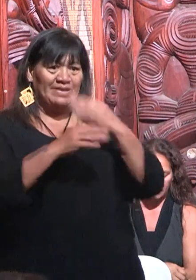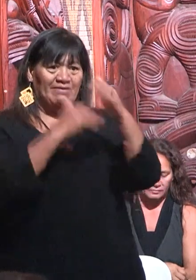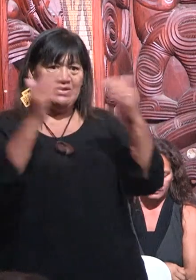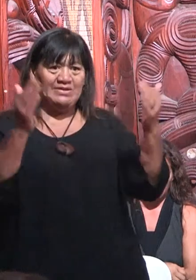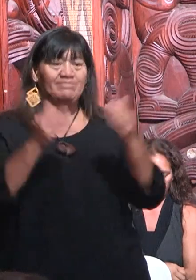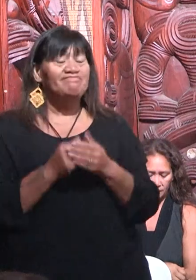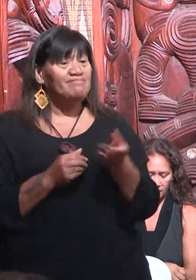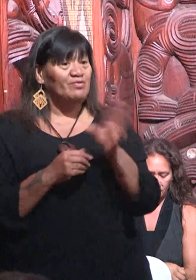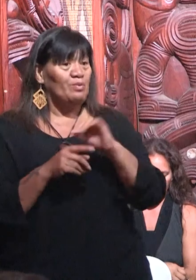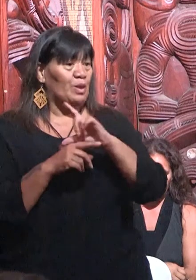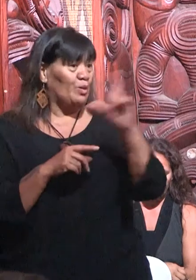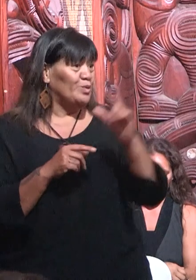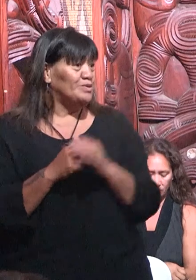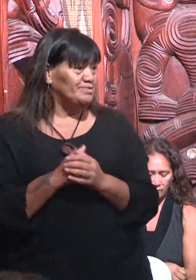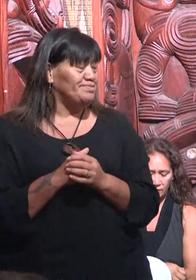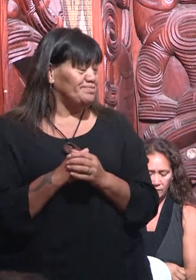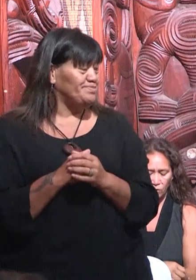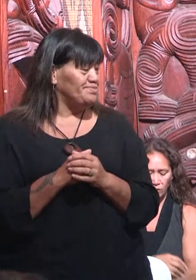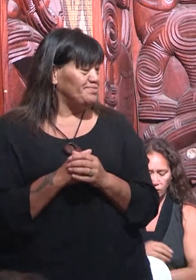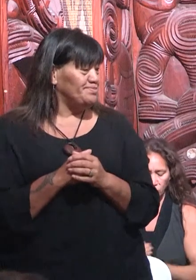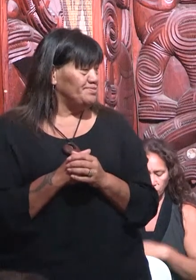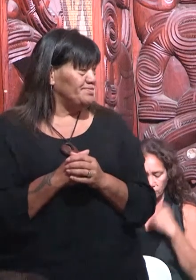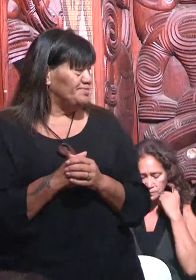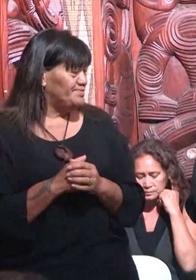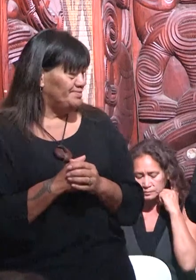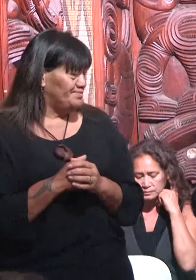The word of the Lord.